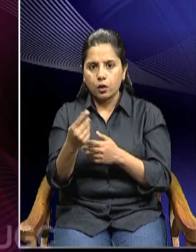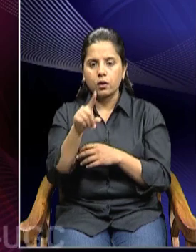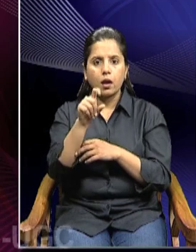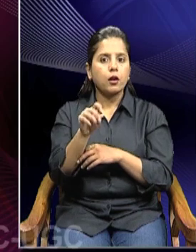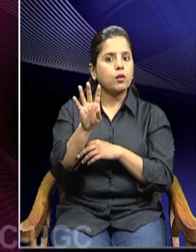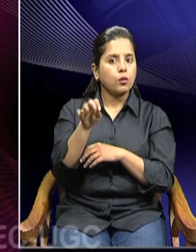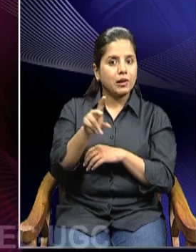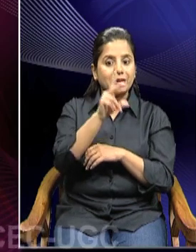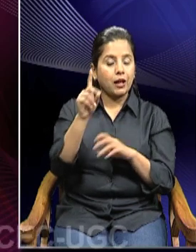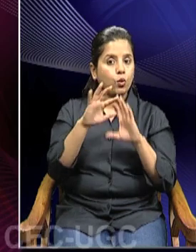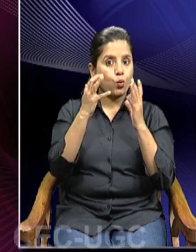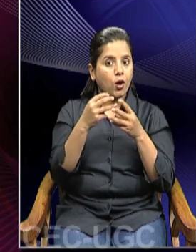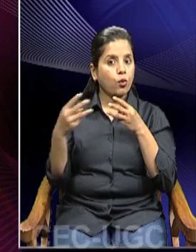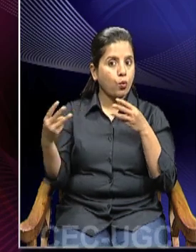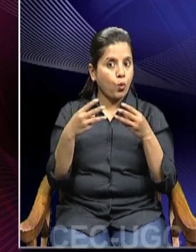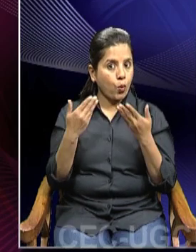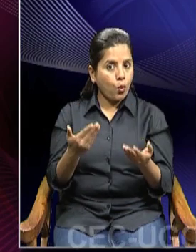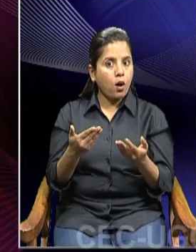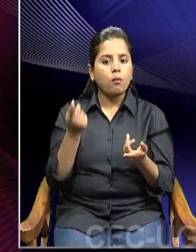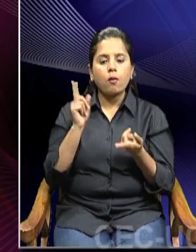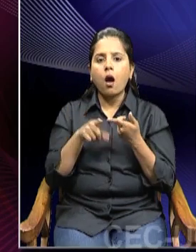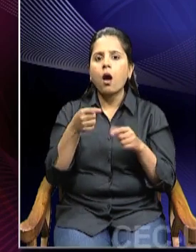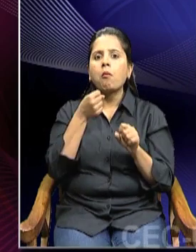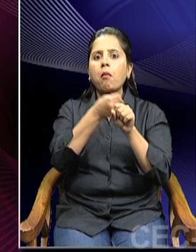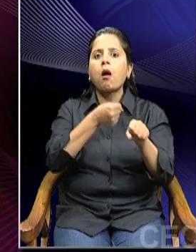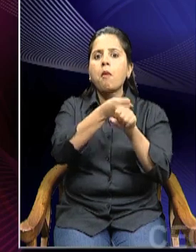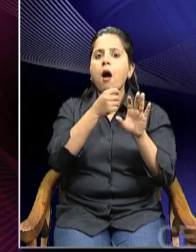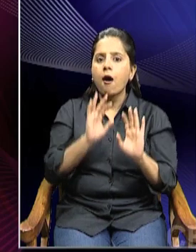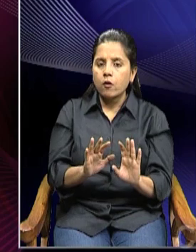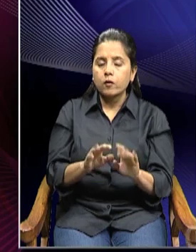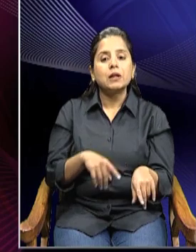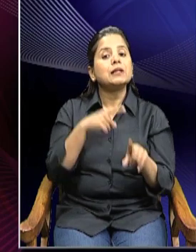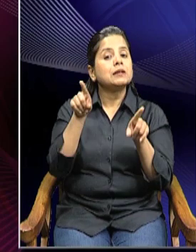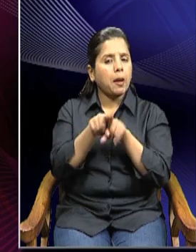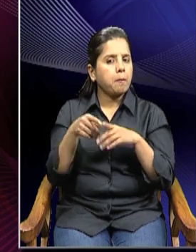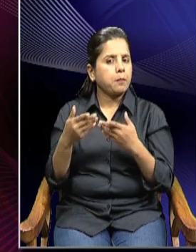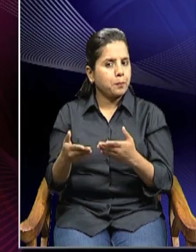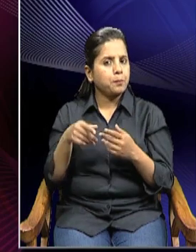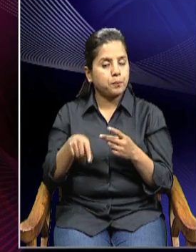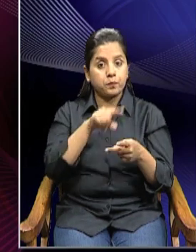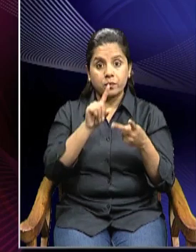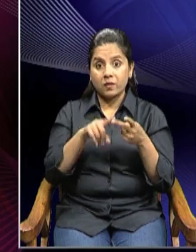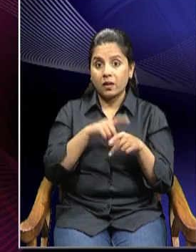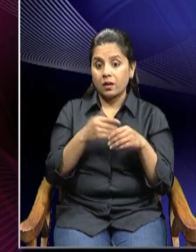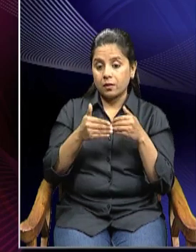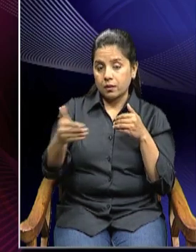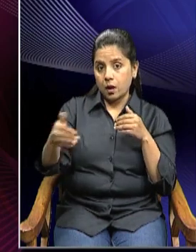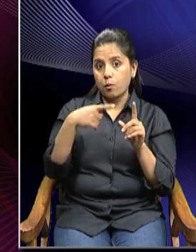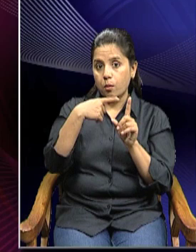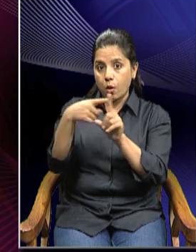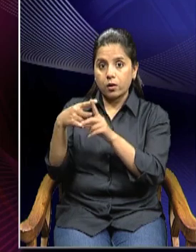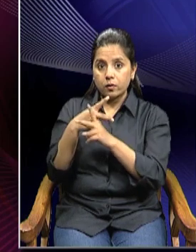when Second World War was fought, similarly, this second period of